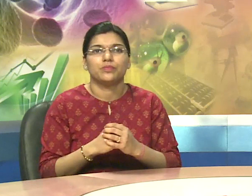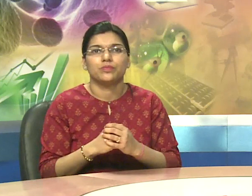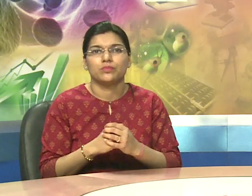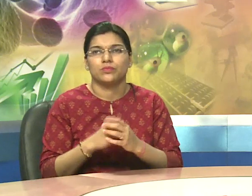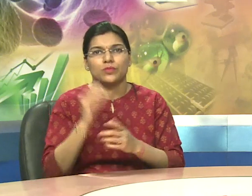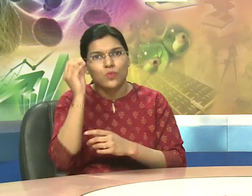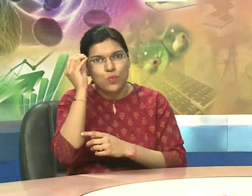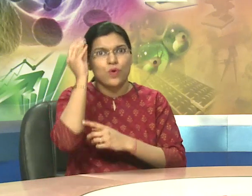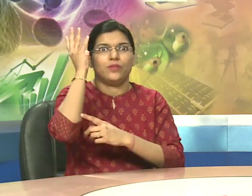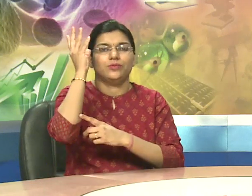11th,